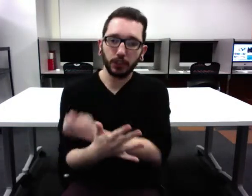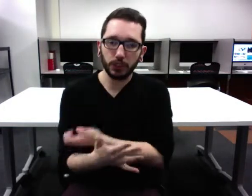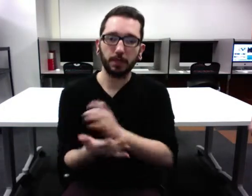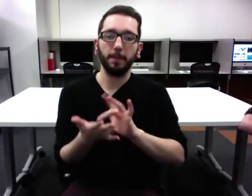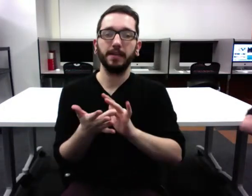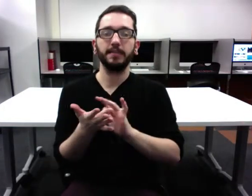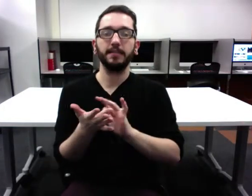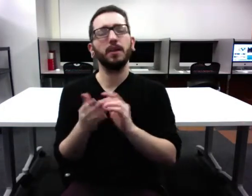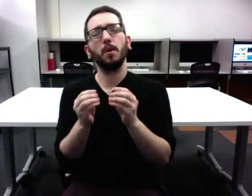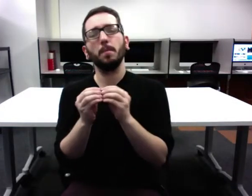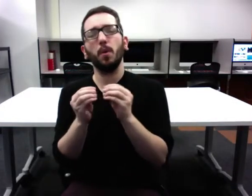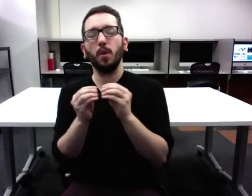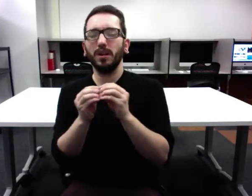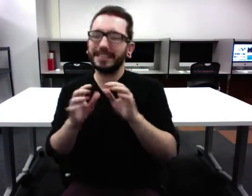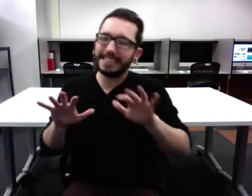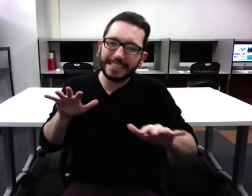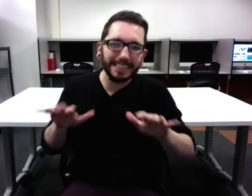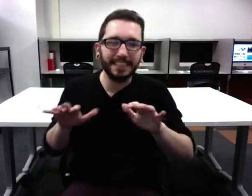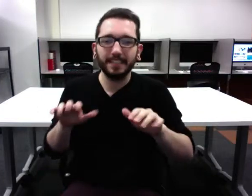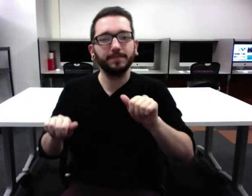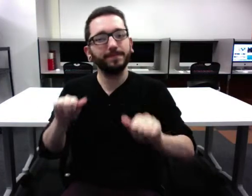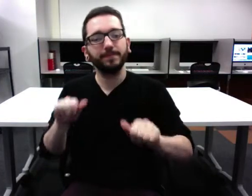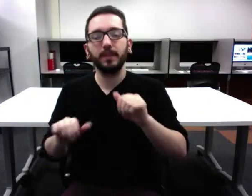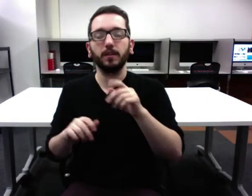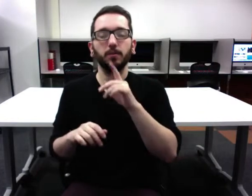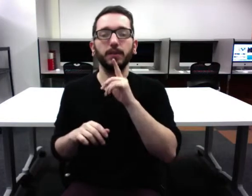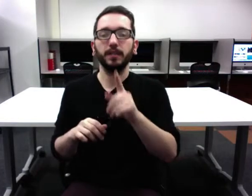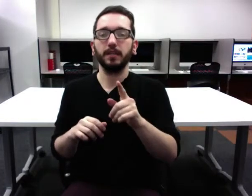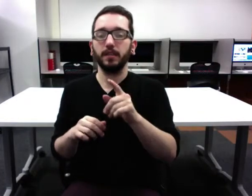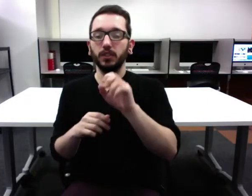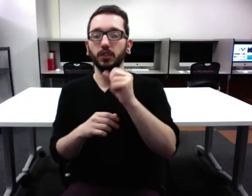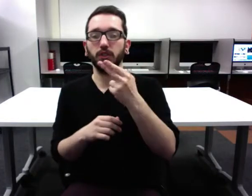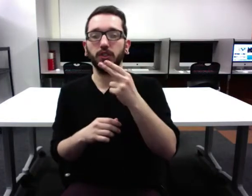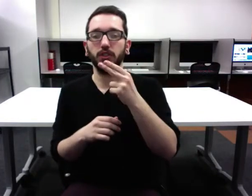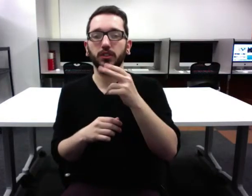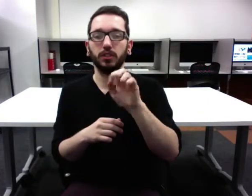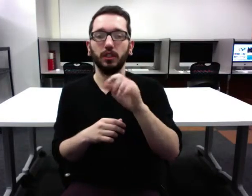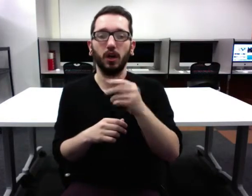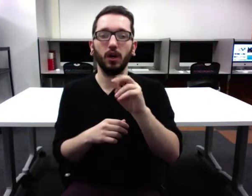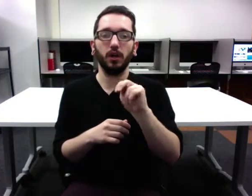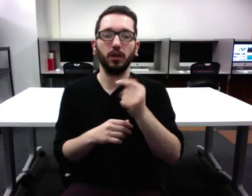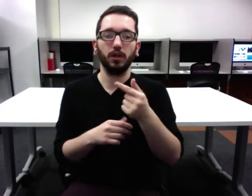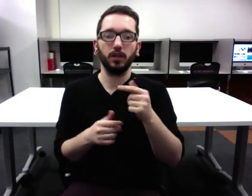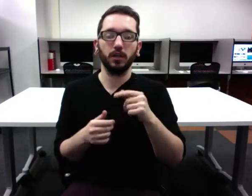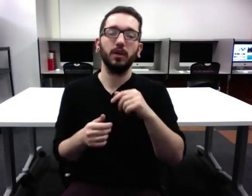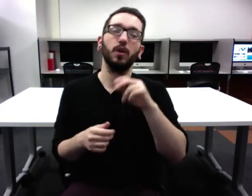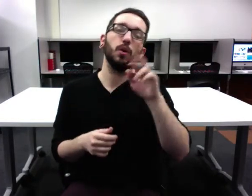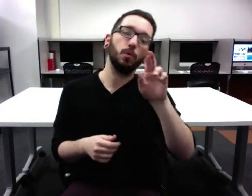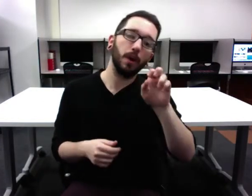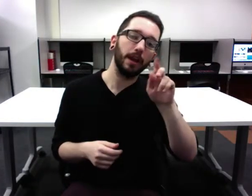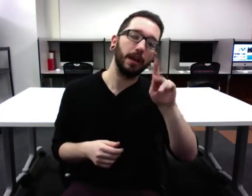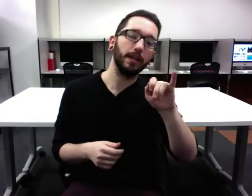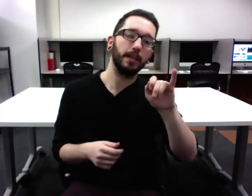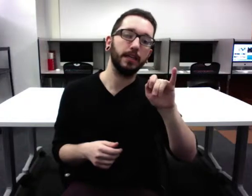little more controversial. This involves things like Qigong, Reiki, the concept of healing touch, where being